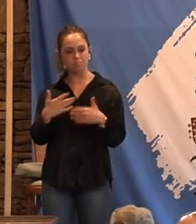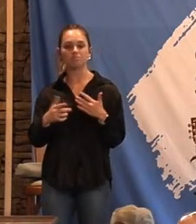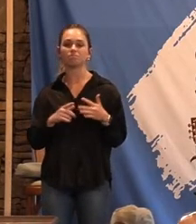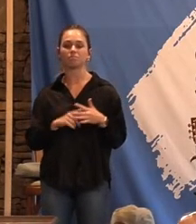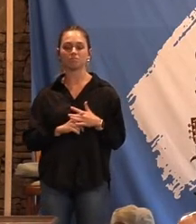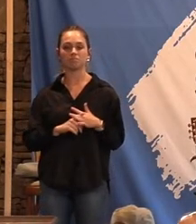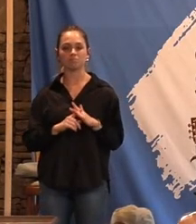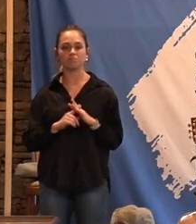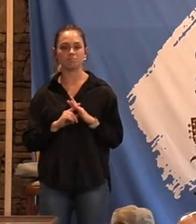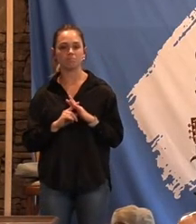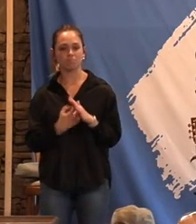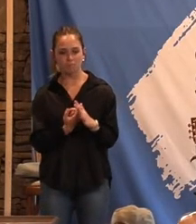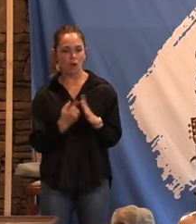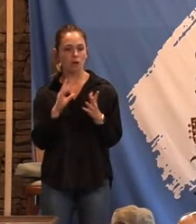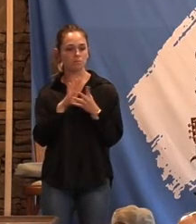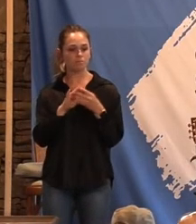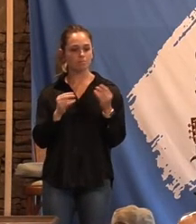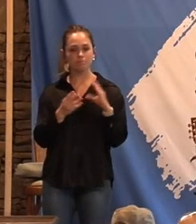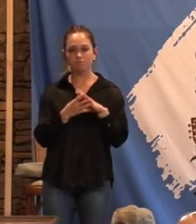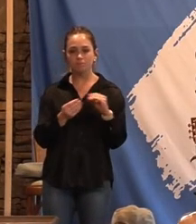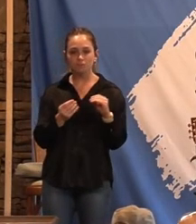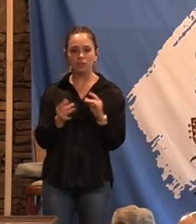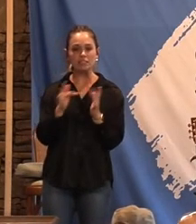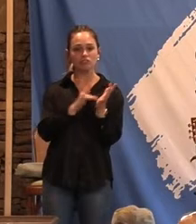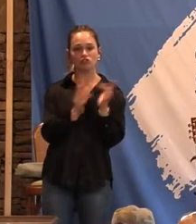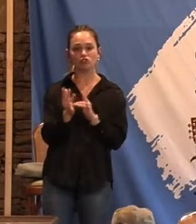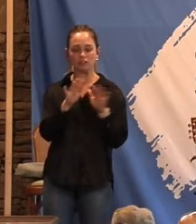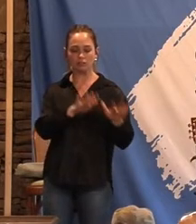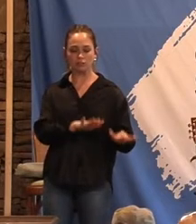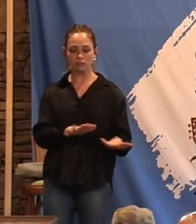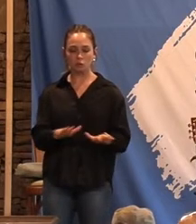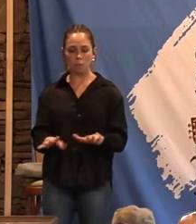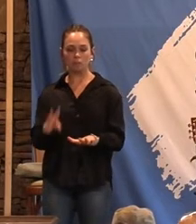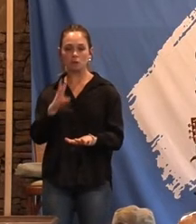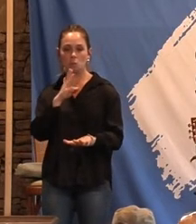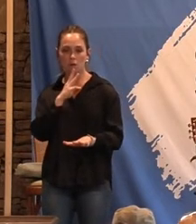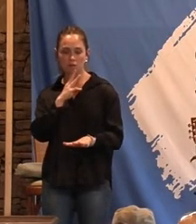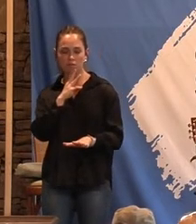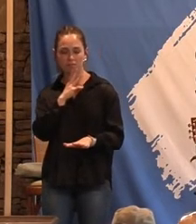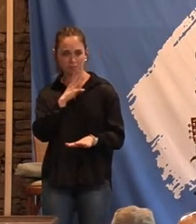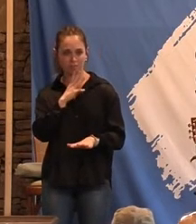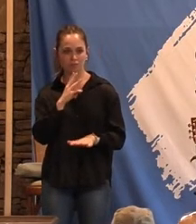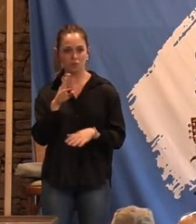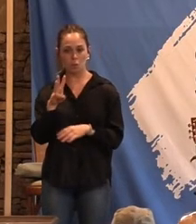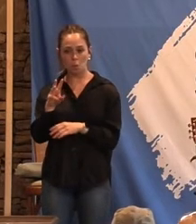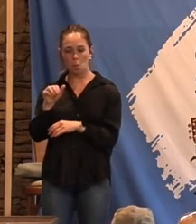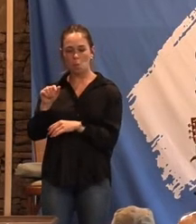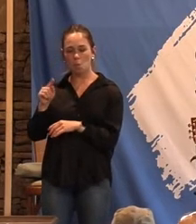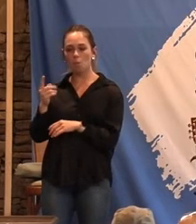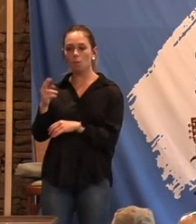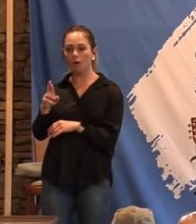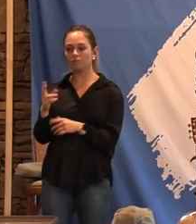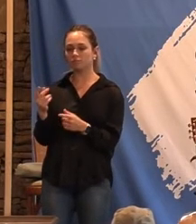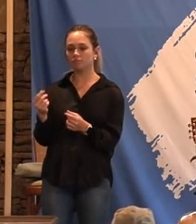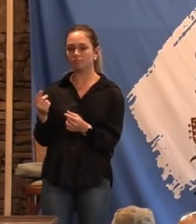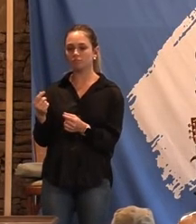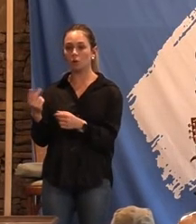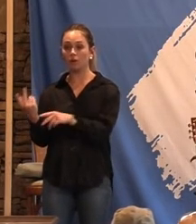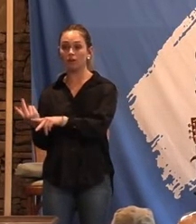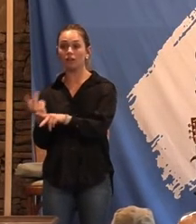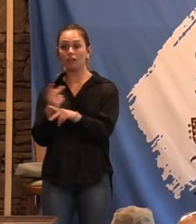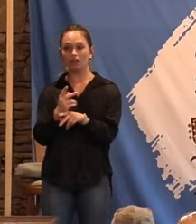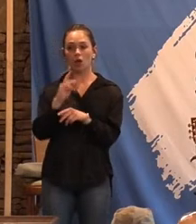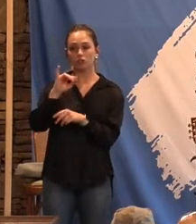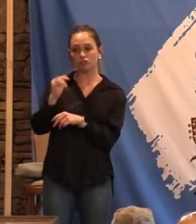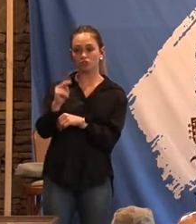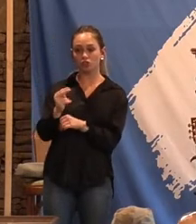in on the story of Jesus calming the water. Now, for this, Walter Ledbetter had loaned a John boat,